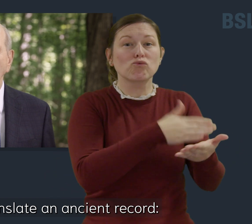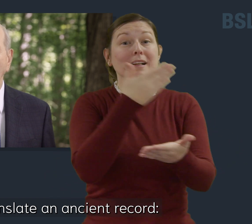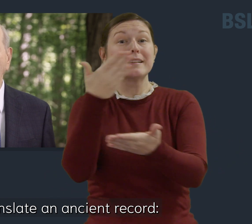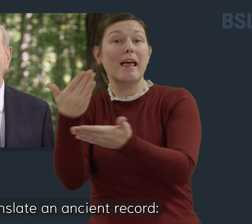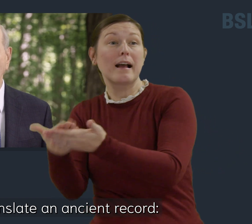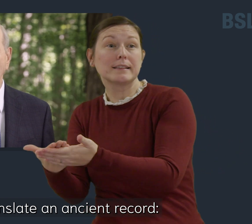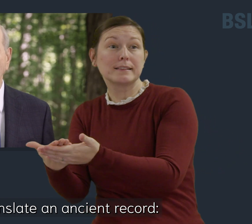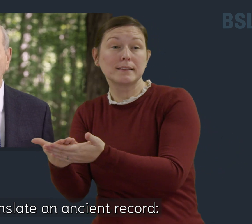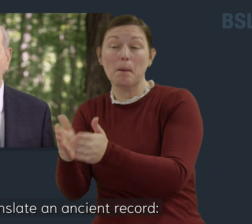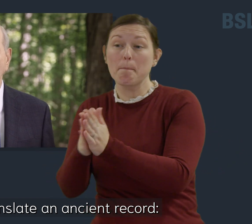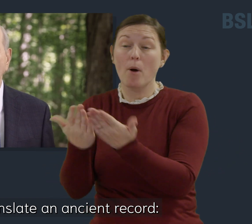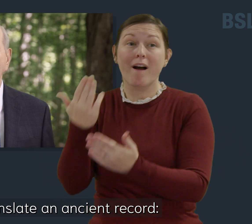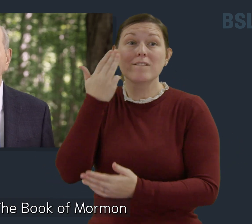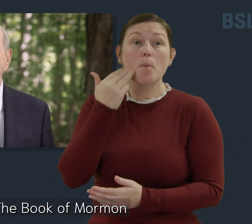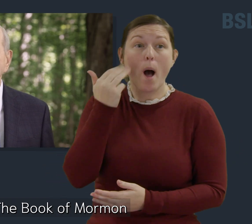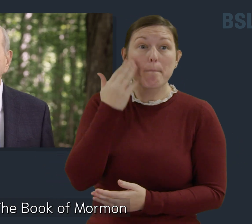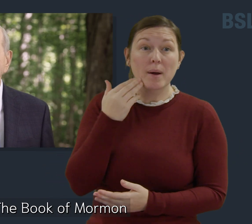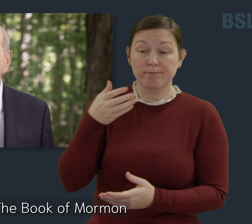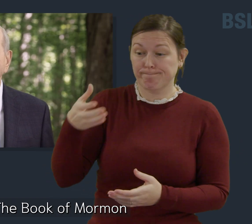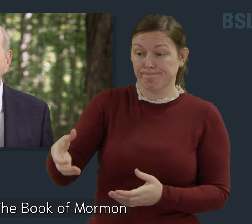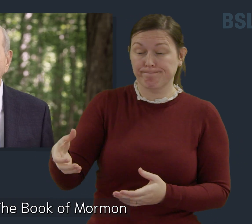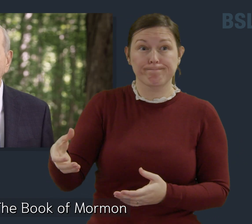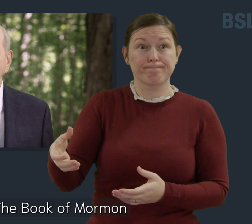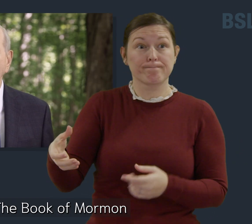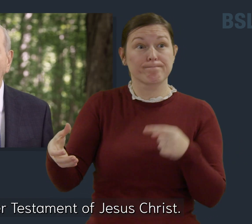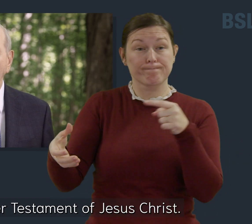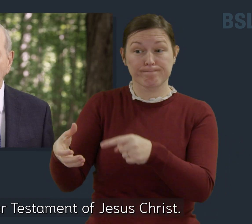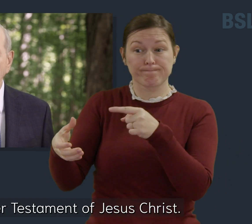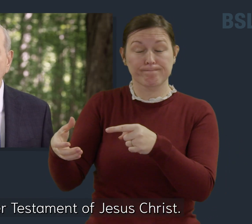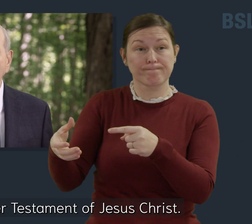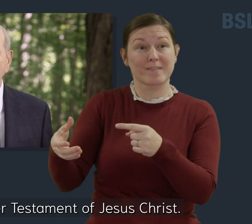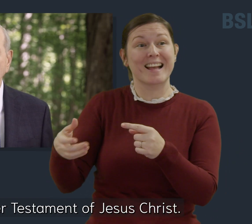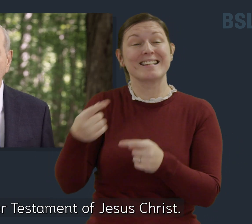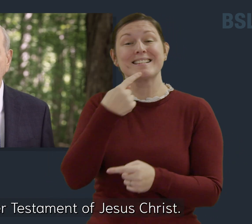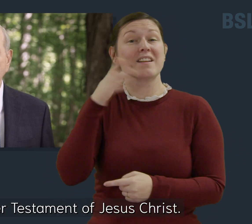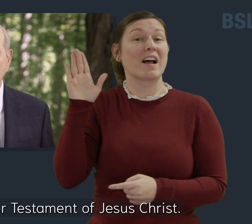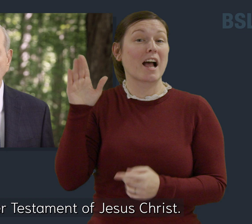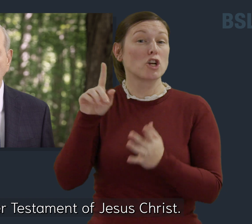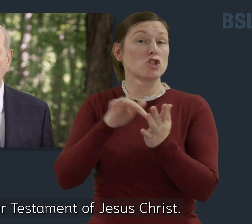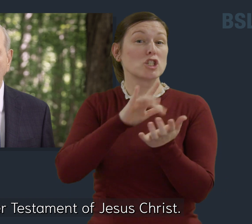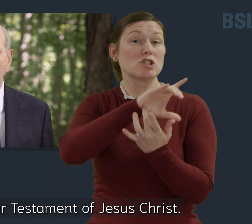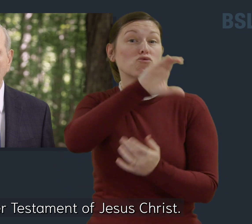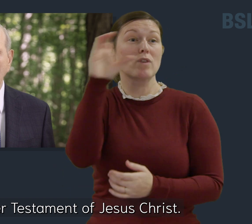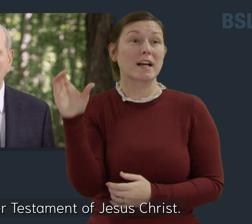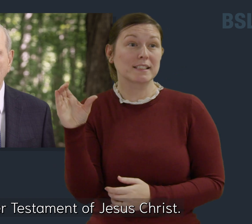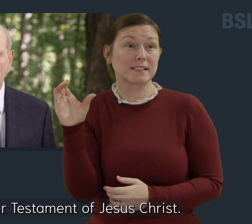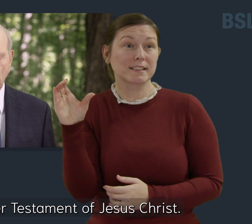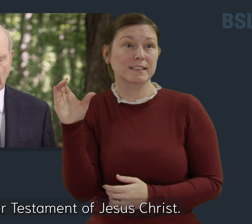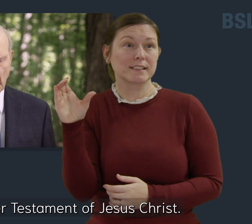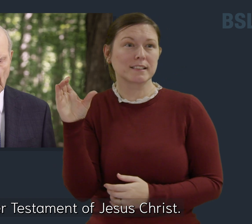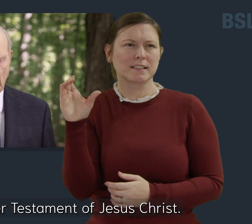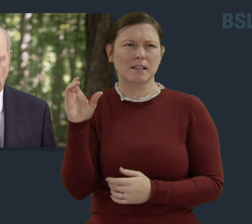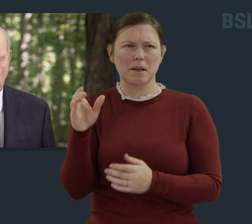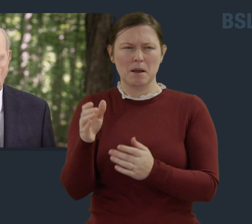ancient record, the Book of Mormon, another testament of Jesus Christ.